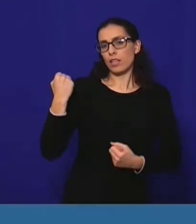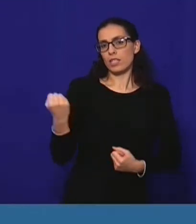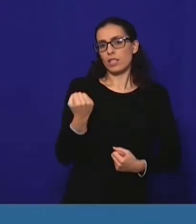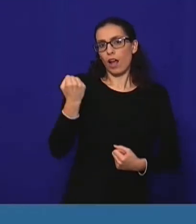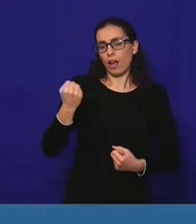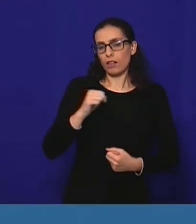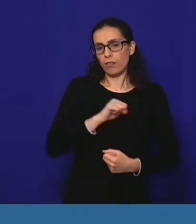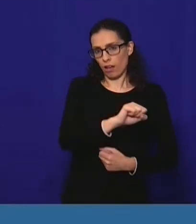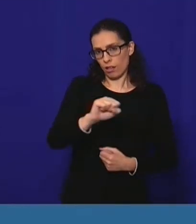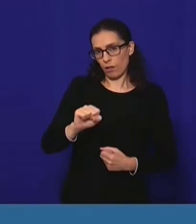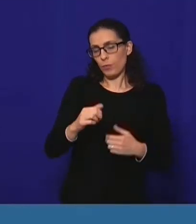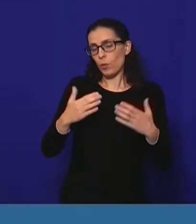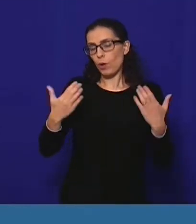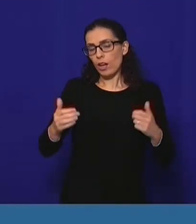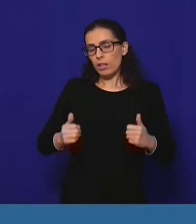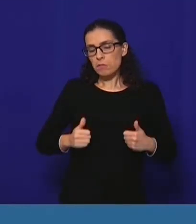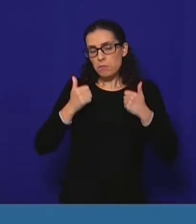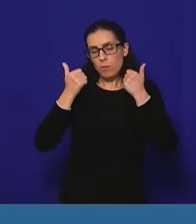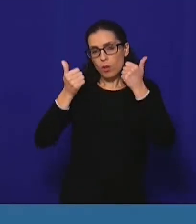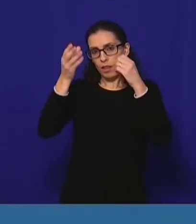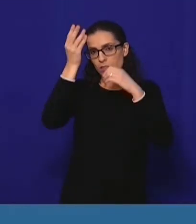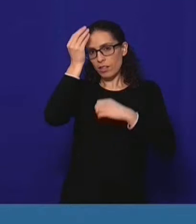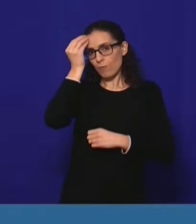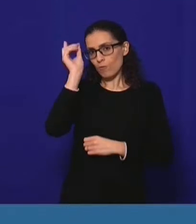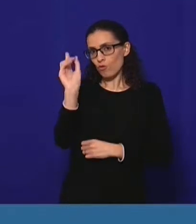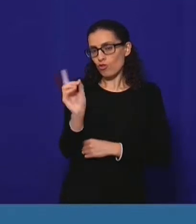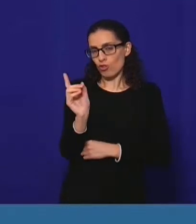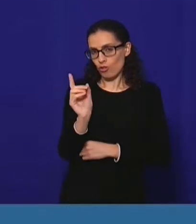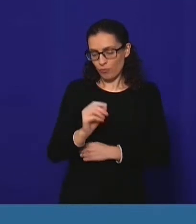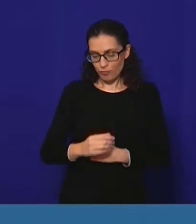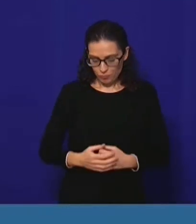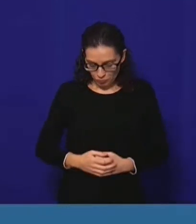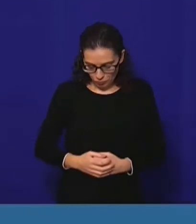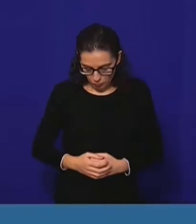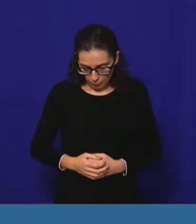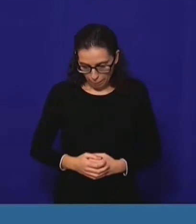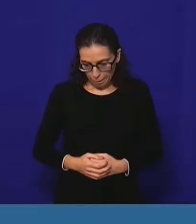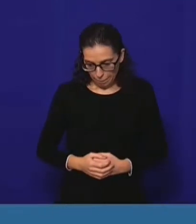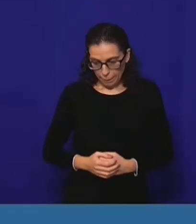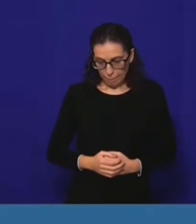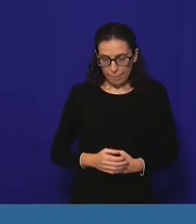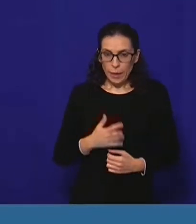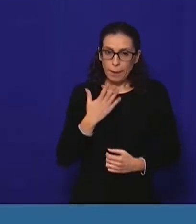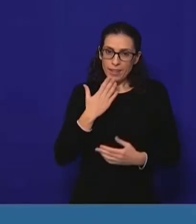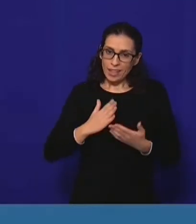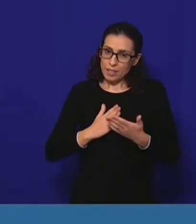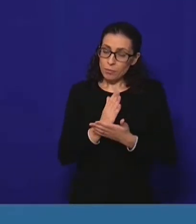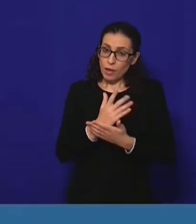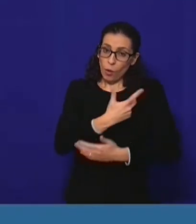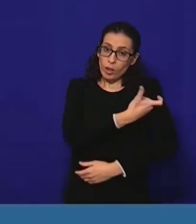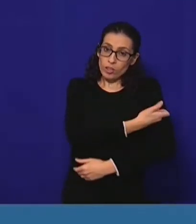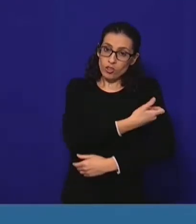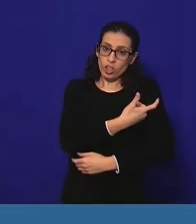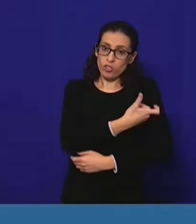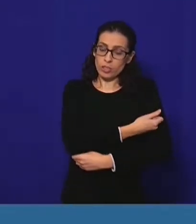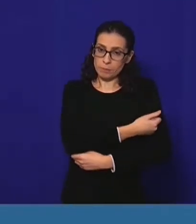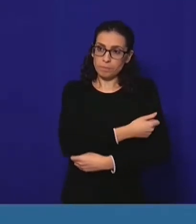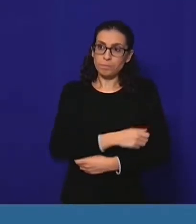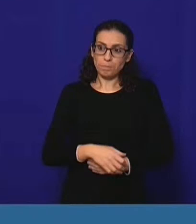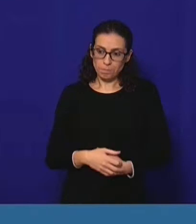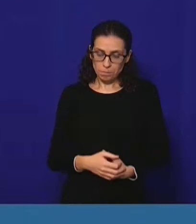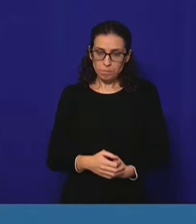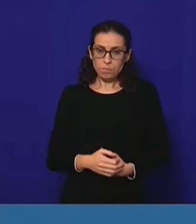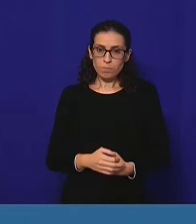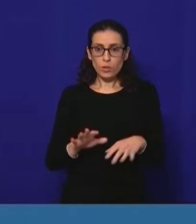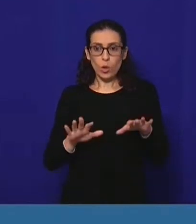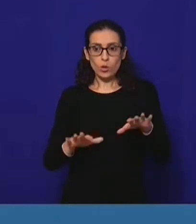U allura importanti ħafna nifhmu li sa dan iż-żmien anka la darba aħna nibdew inlaqmu u skont il-numru l-ammonti